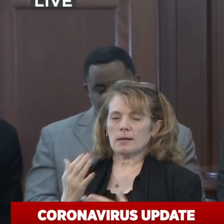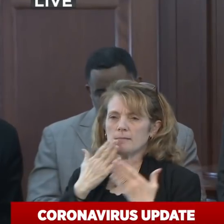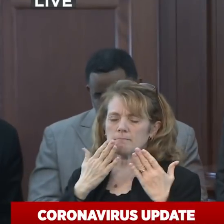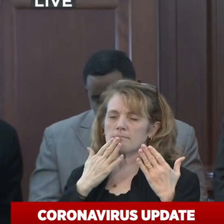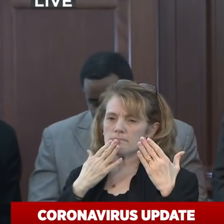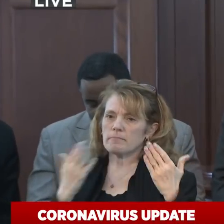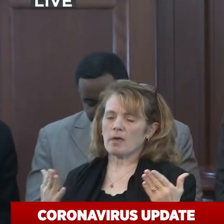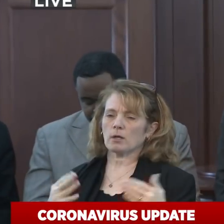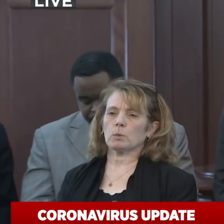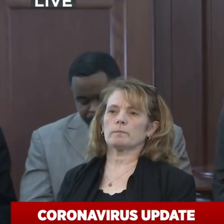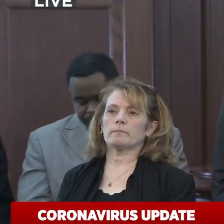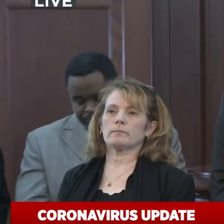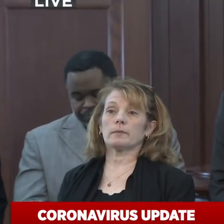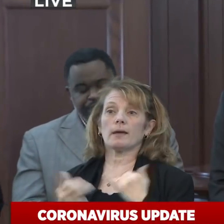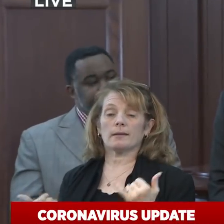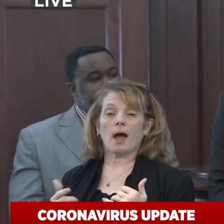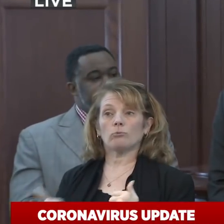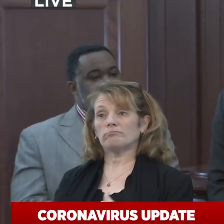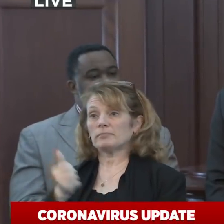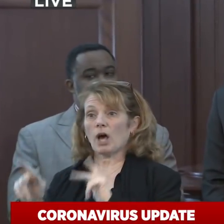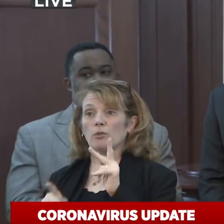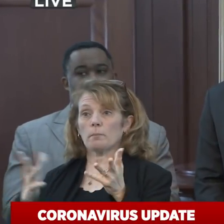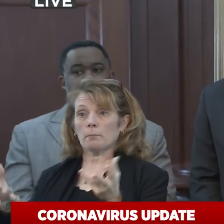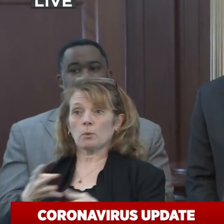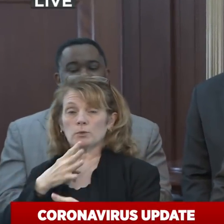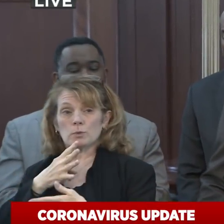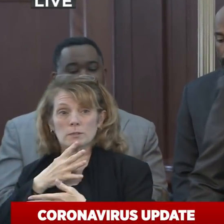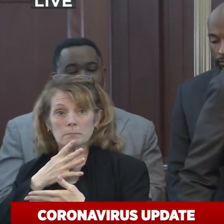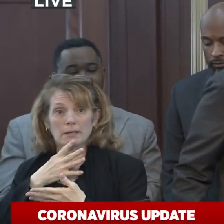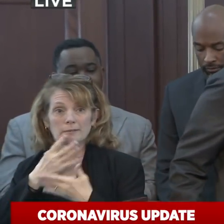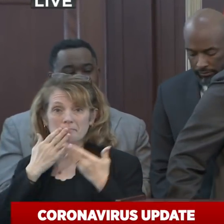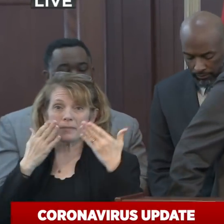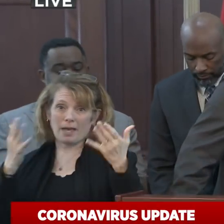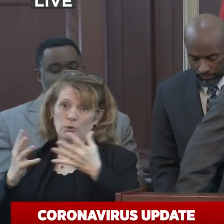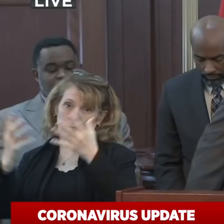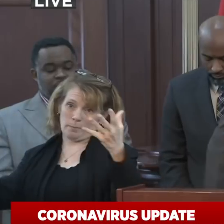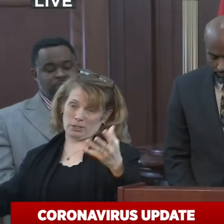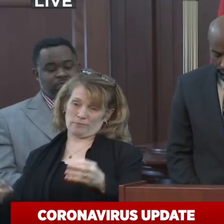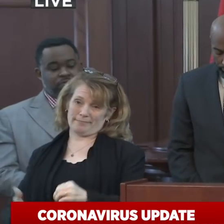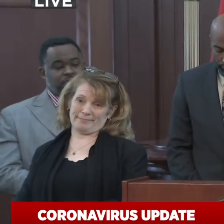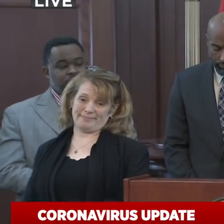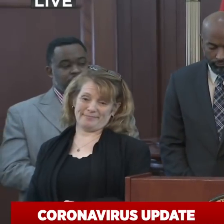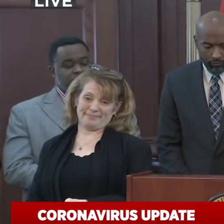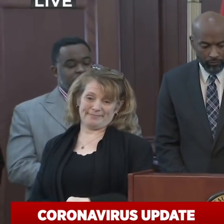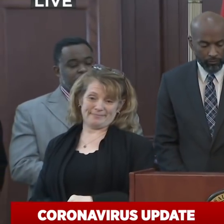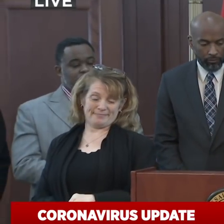other clergy that would like to speak at this time, and thank you so very much.